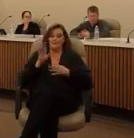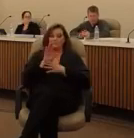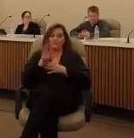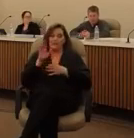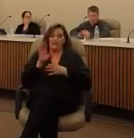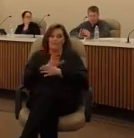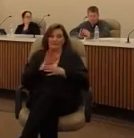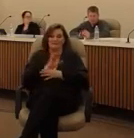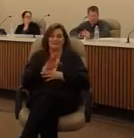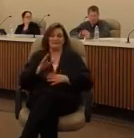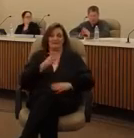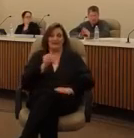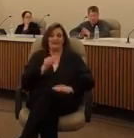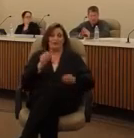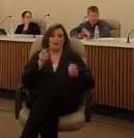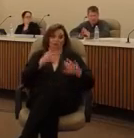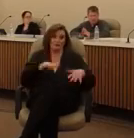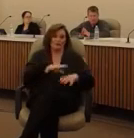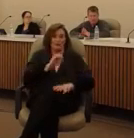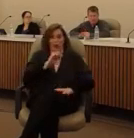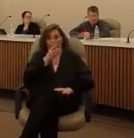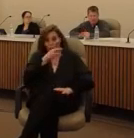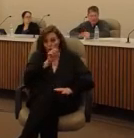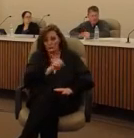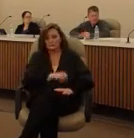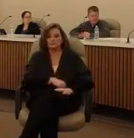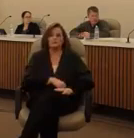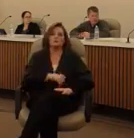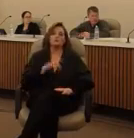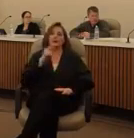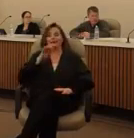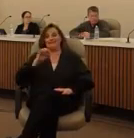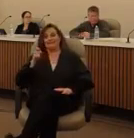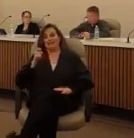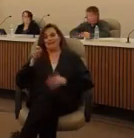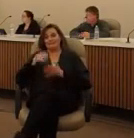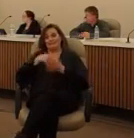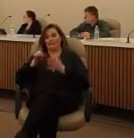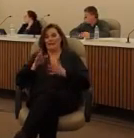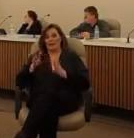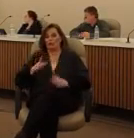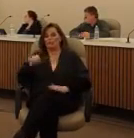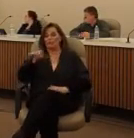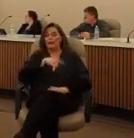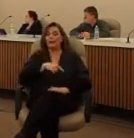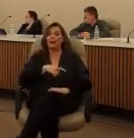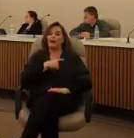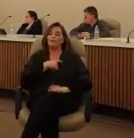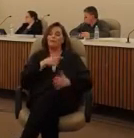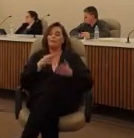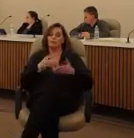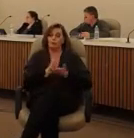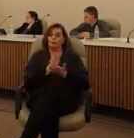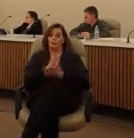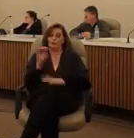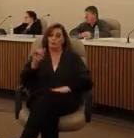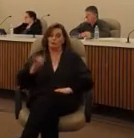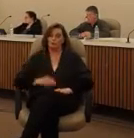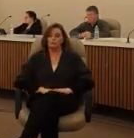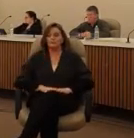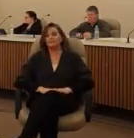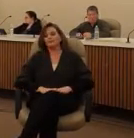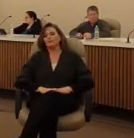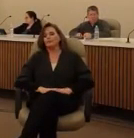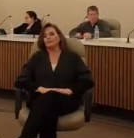are property owners and taxpayers and have rights as well. Do we know what the hours are of the other place at the corner of River